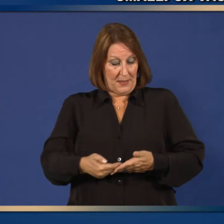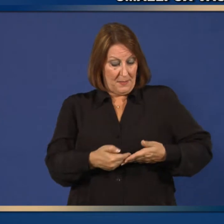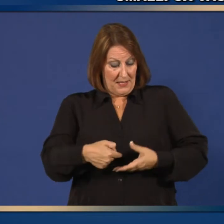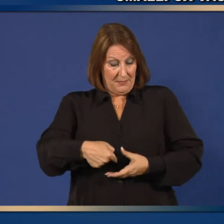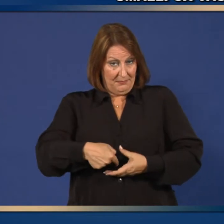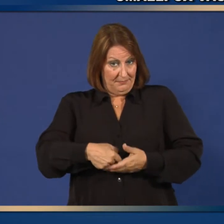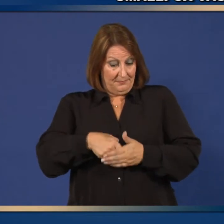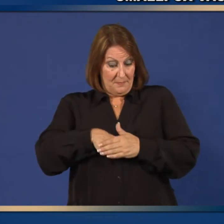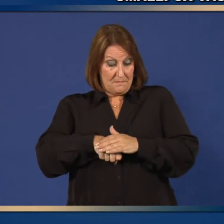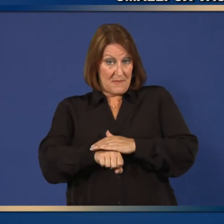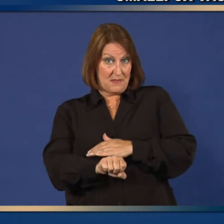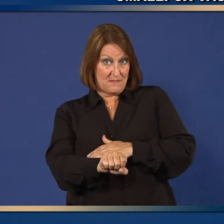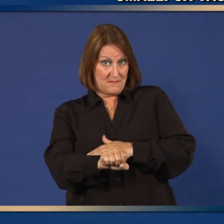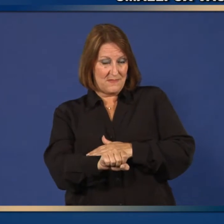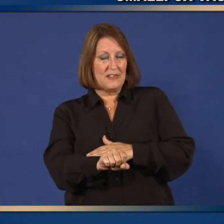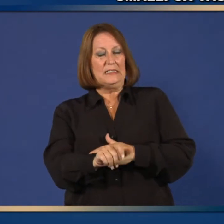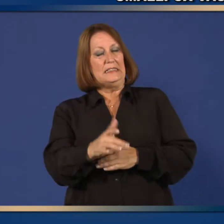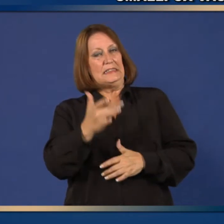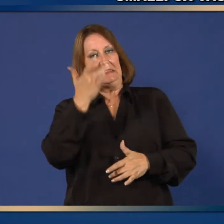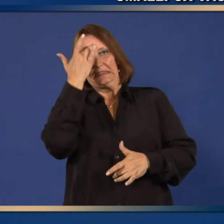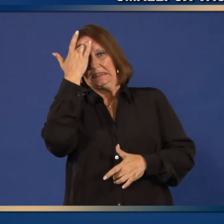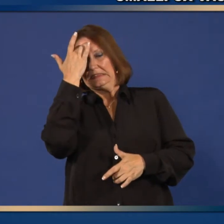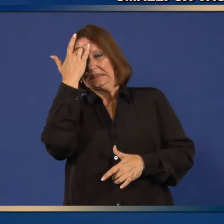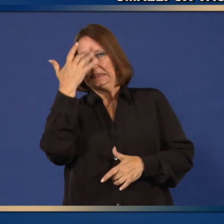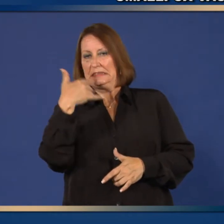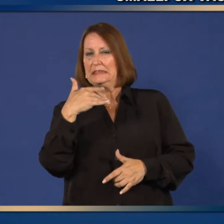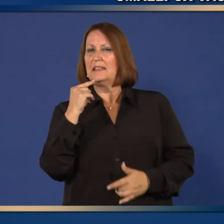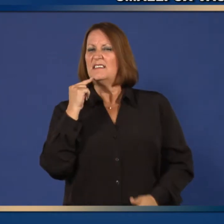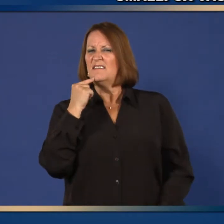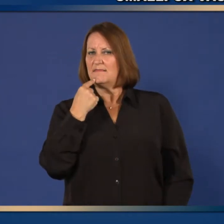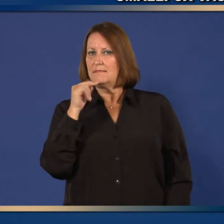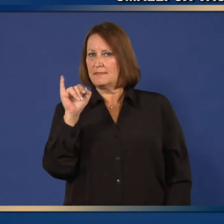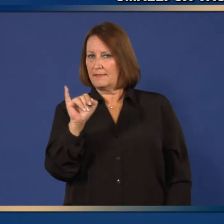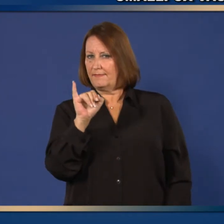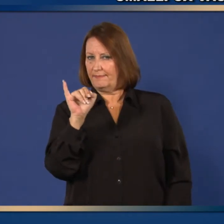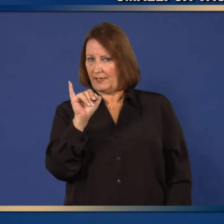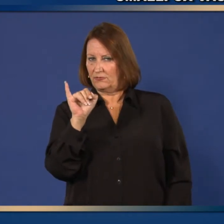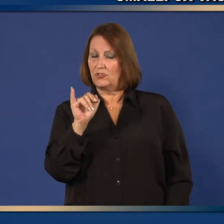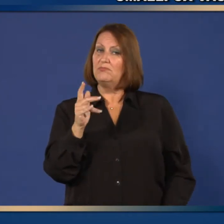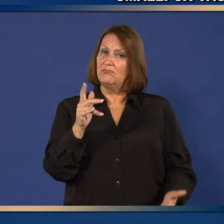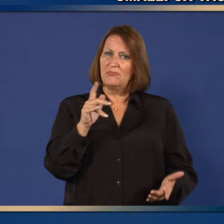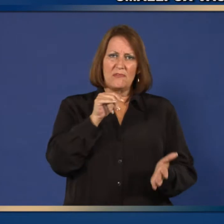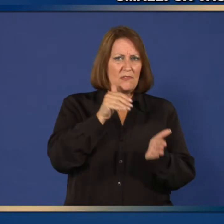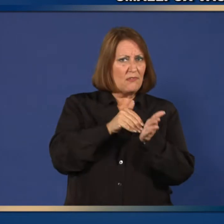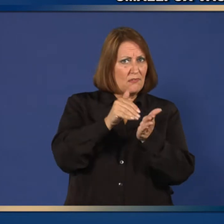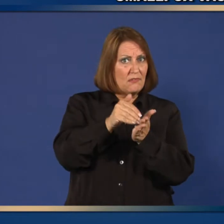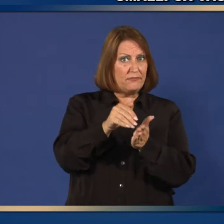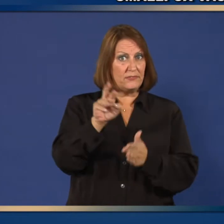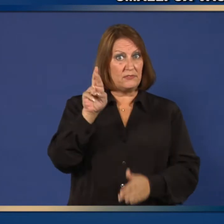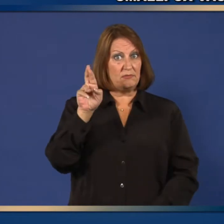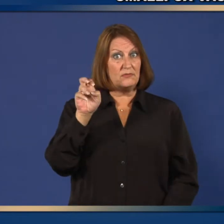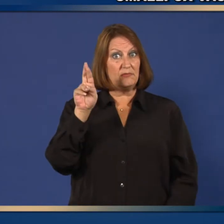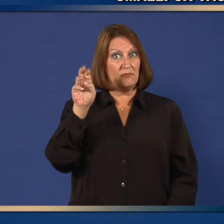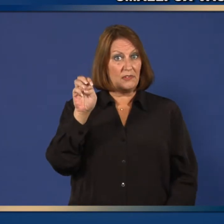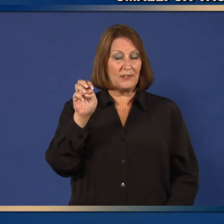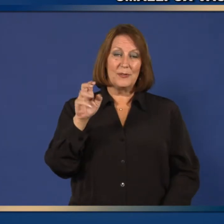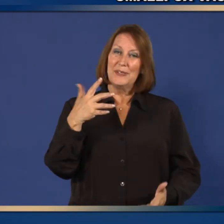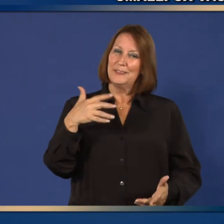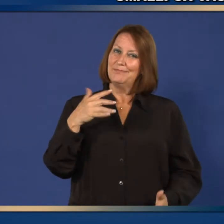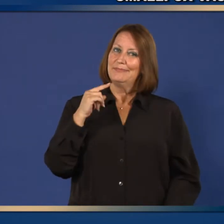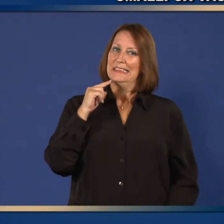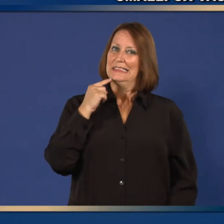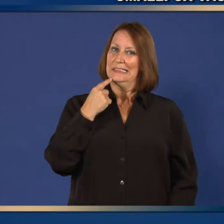pregnant can get a very rare but serious infection from the vaccine.